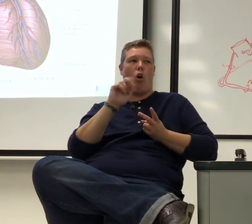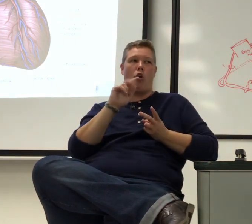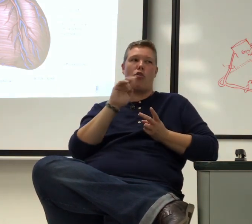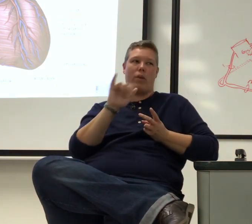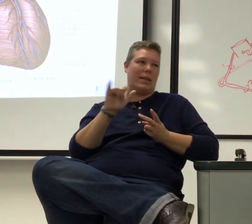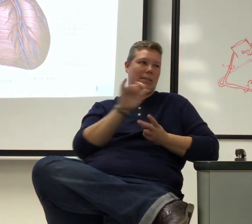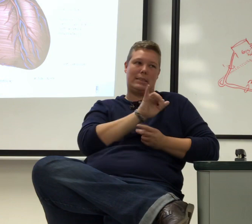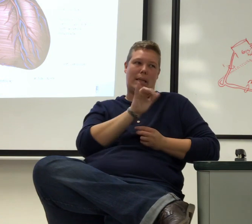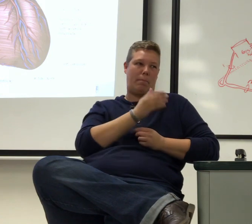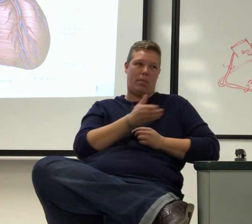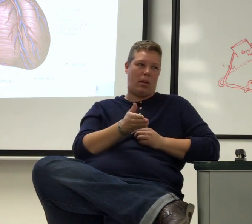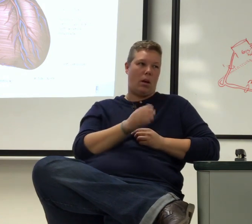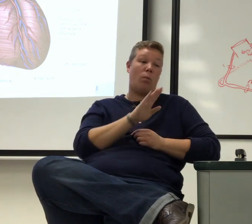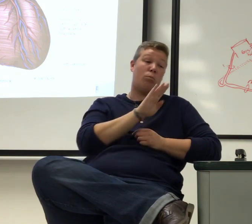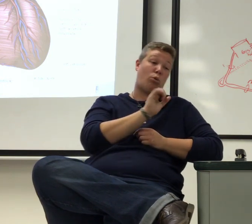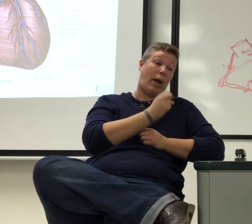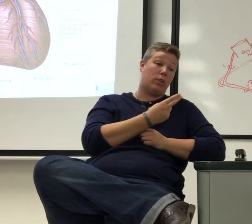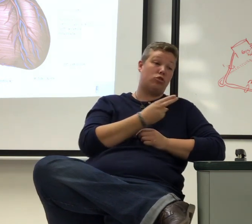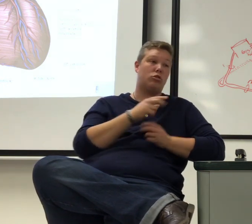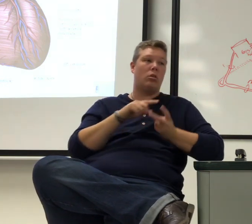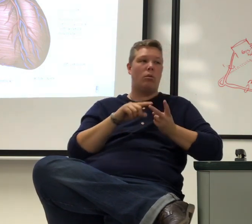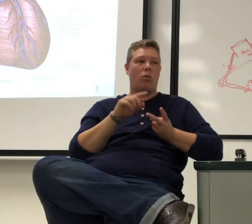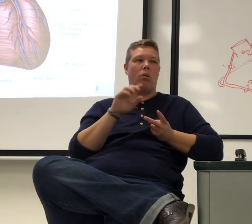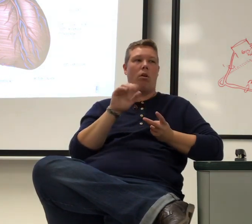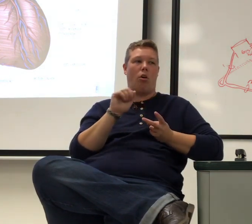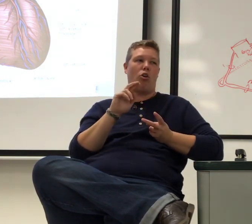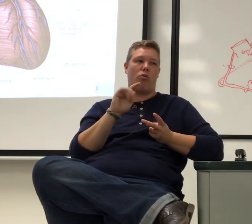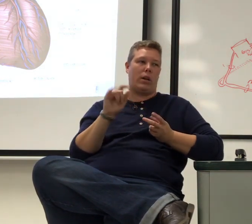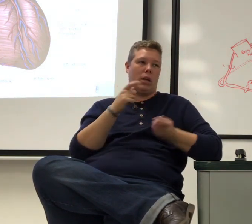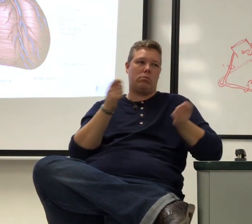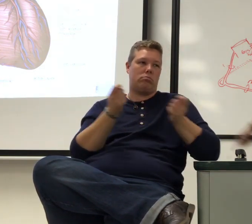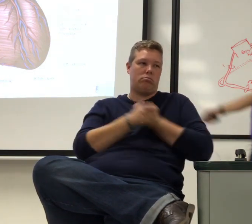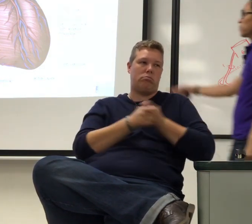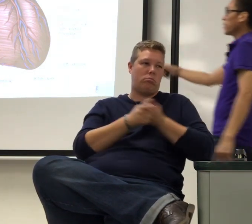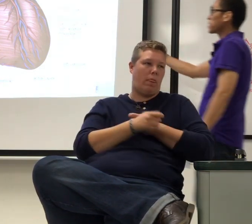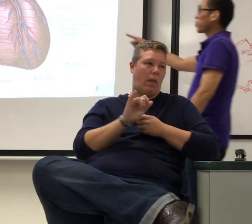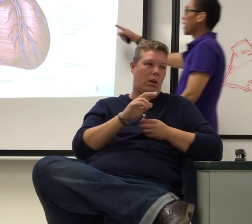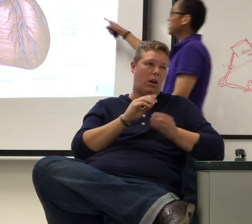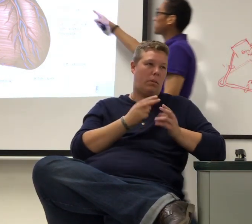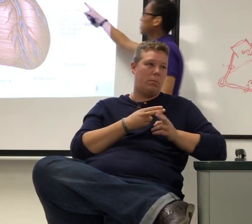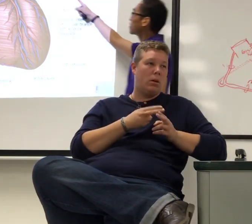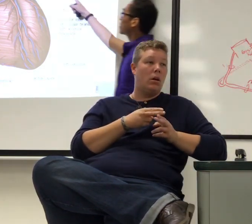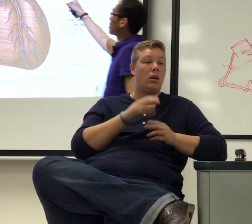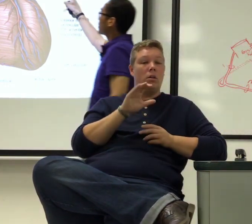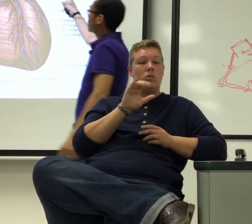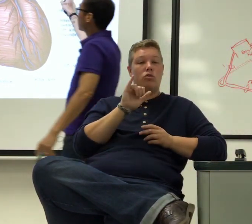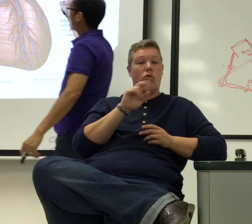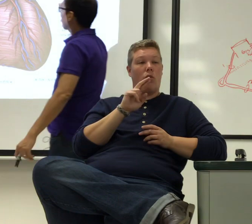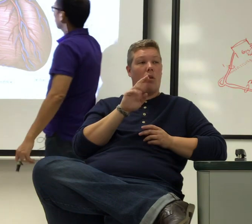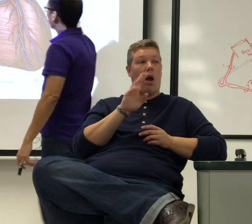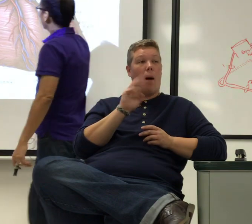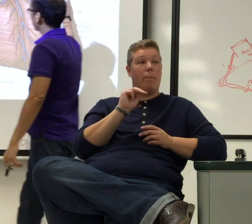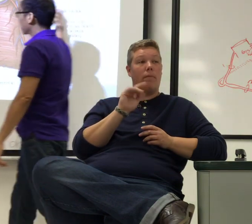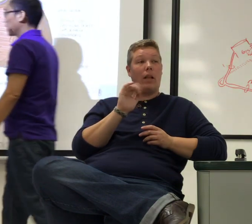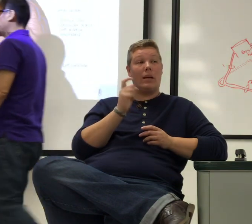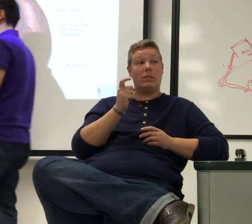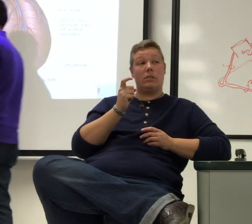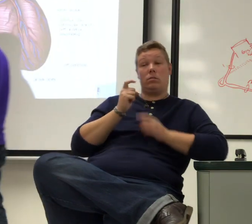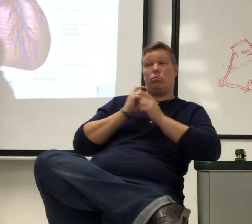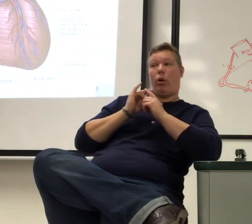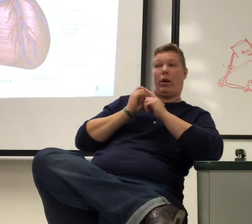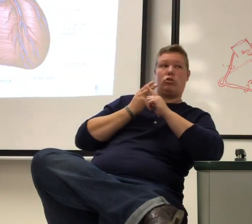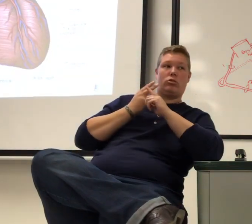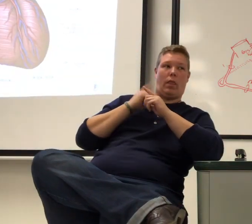something different. Don't let it confuse you. On the picture, it says circumflex branch. Okay.